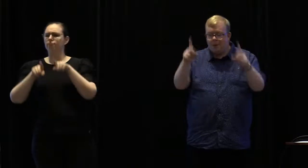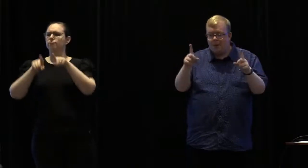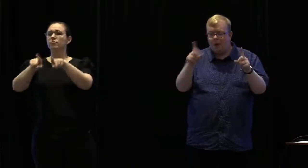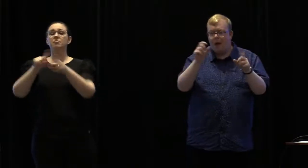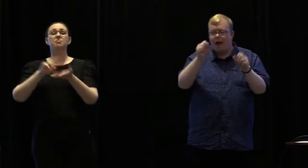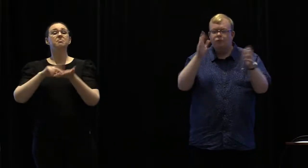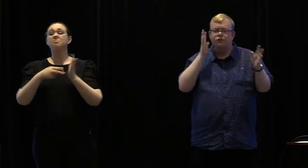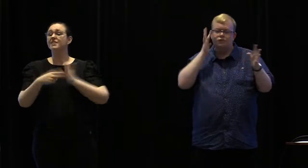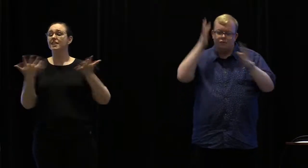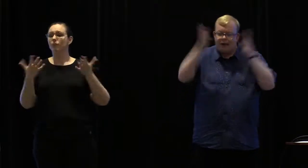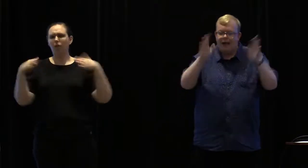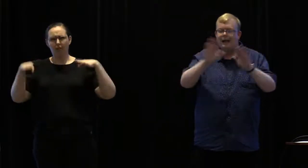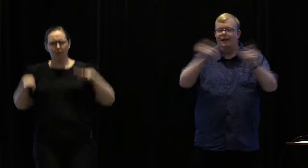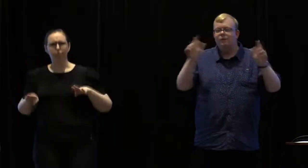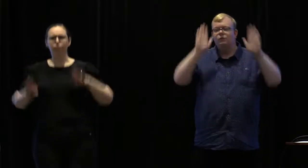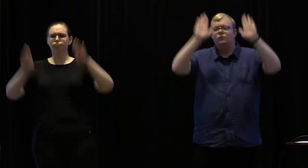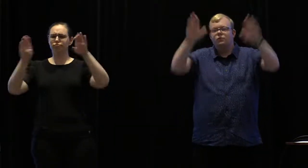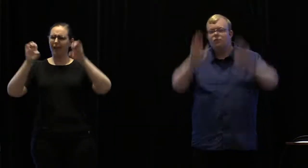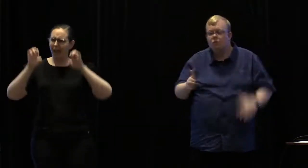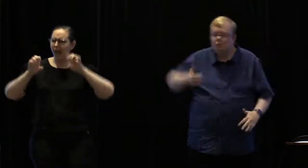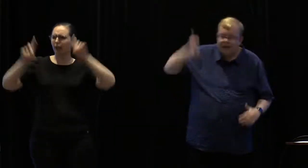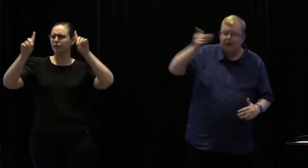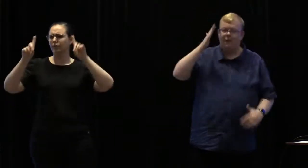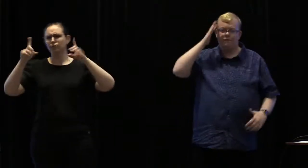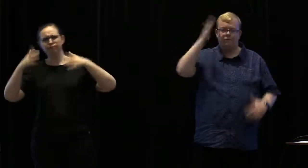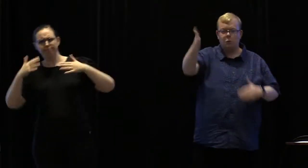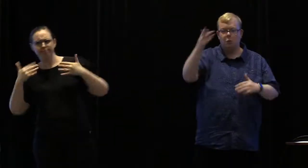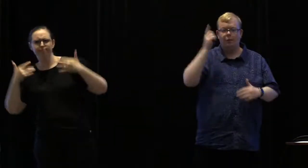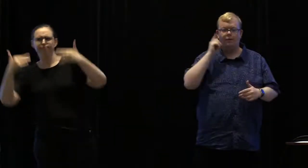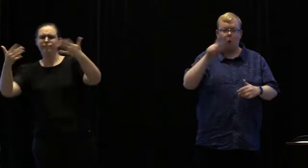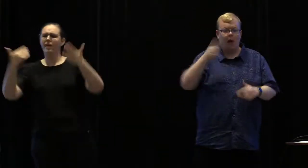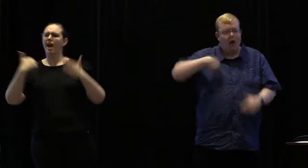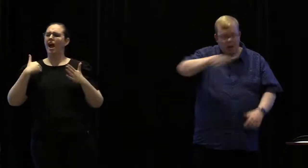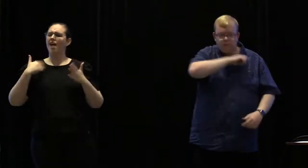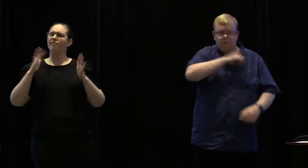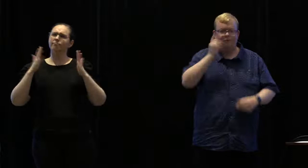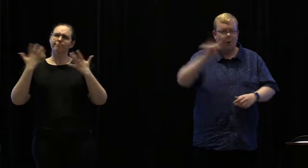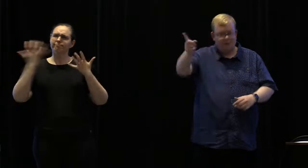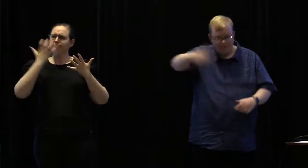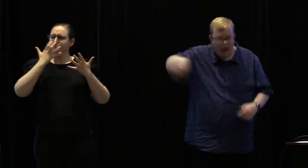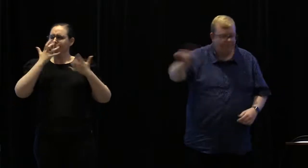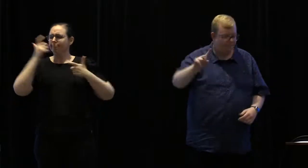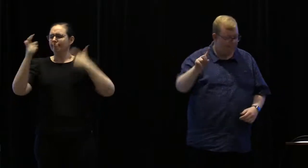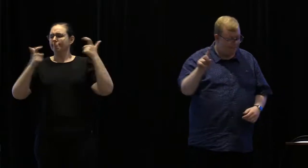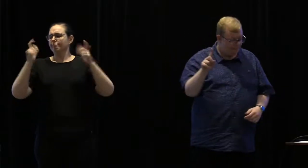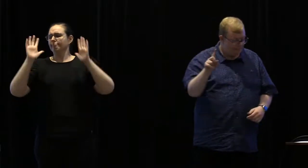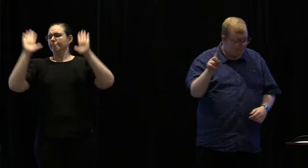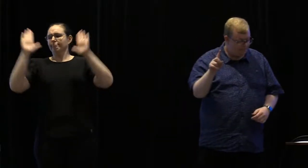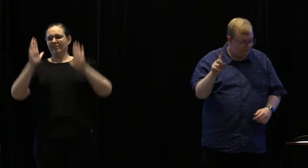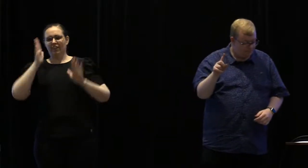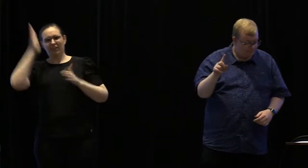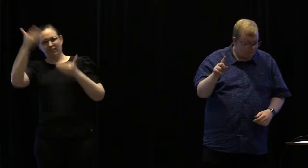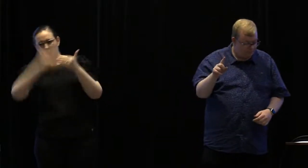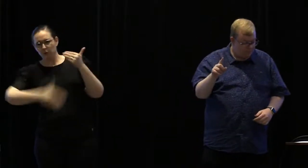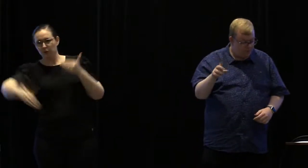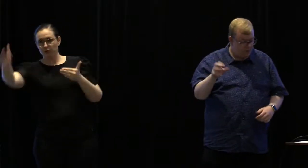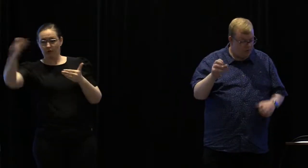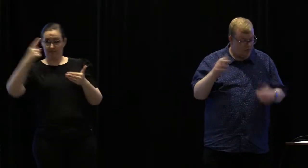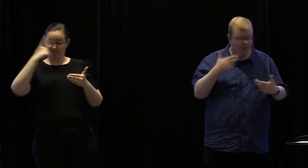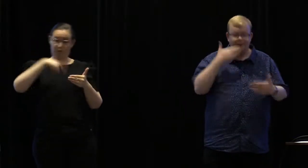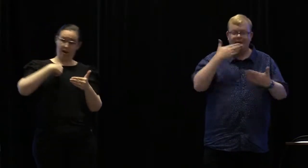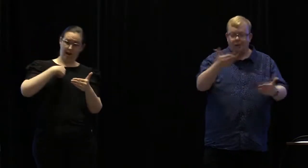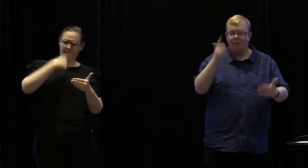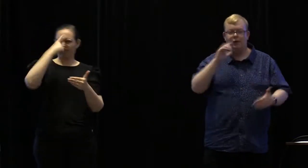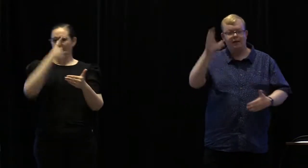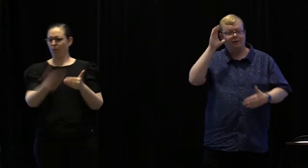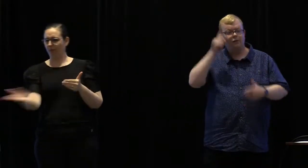can become more successful. They can be their creative, wonderful selves, and they can be even better in the